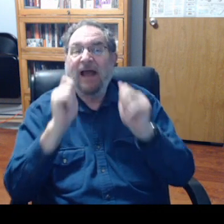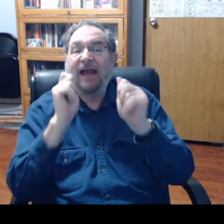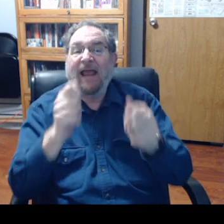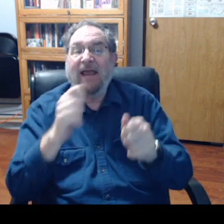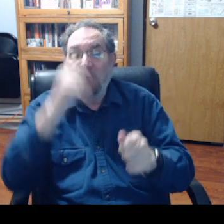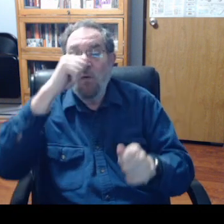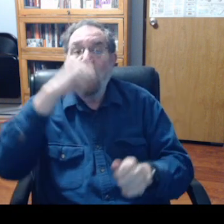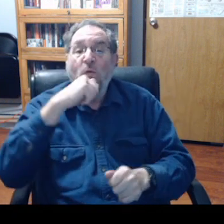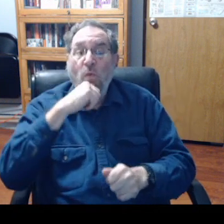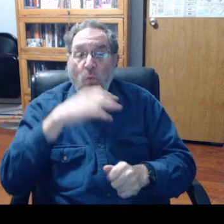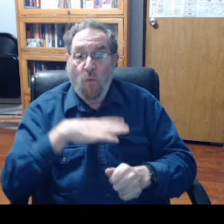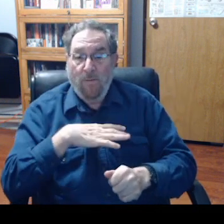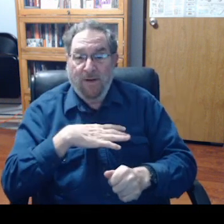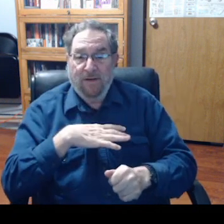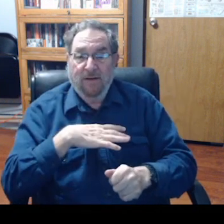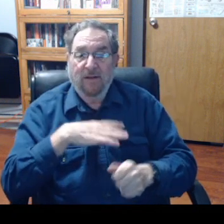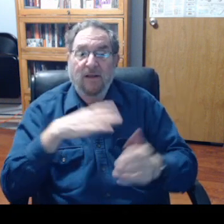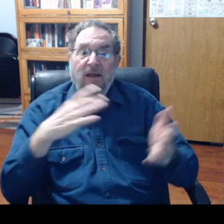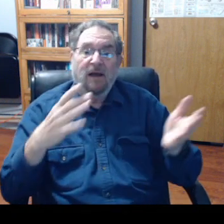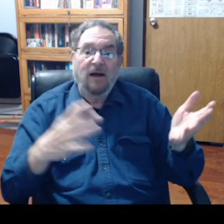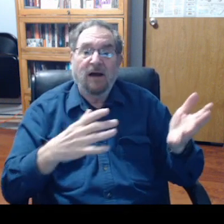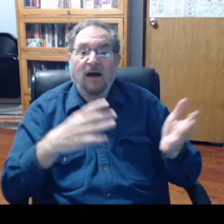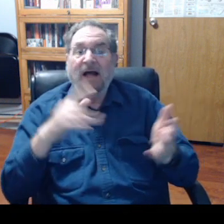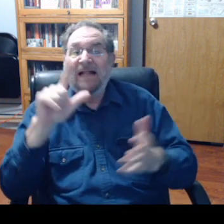contract that gave women